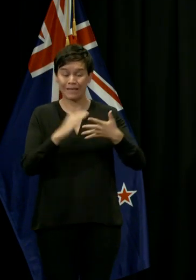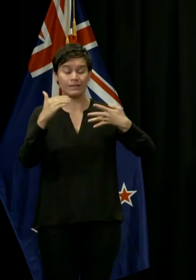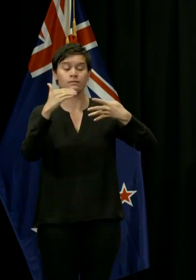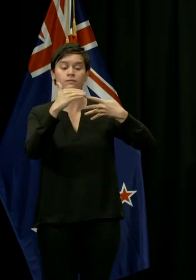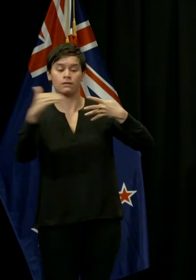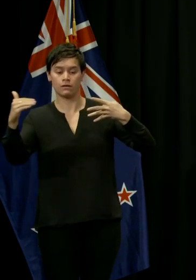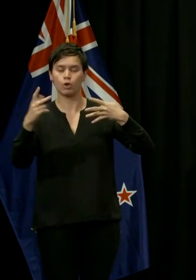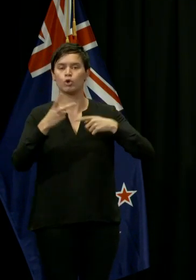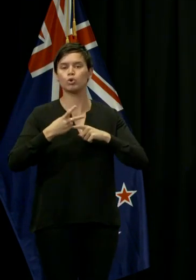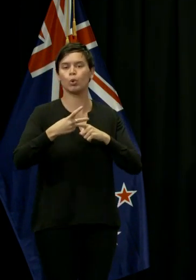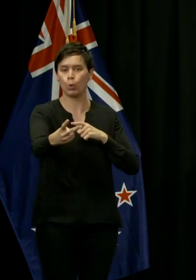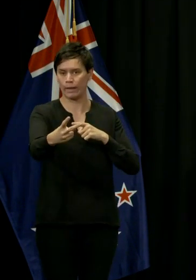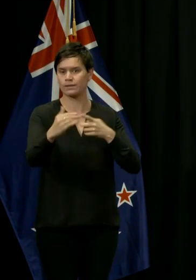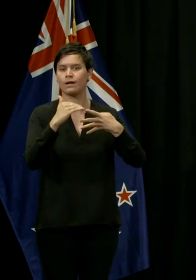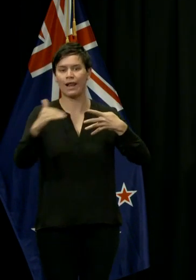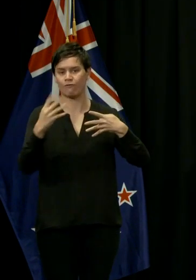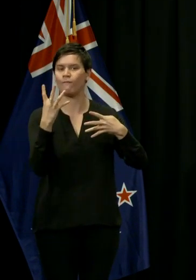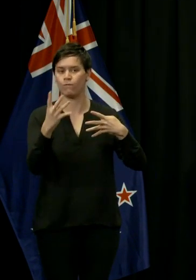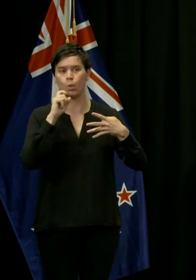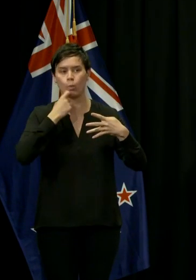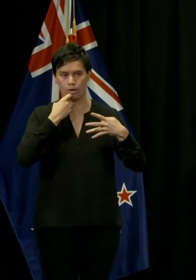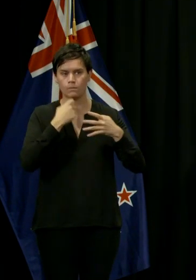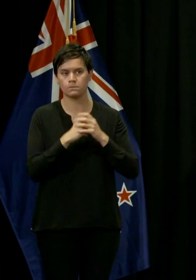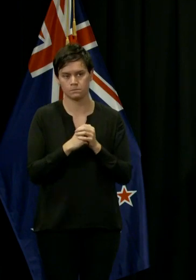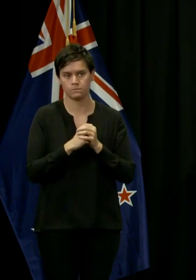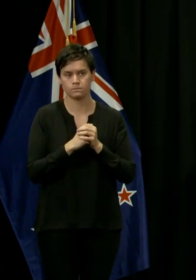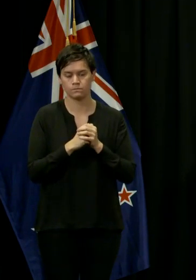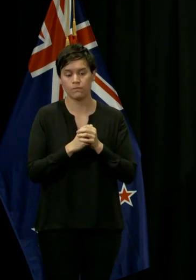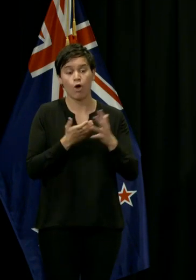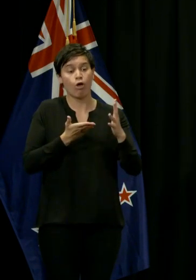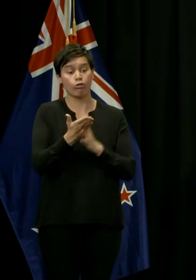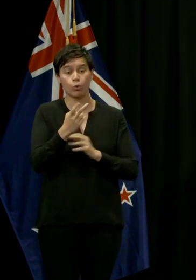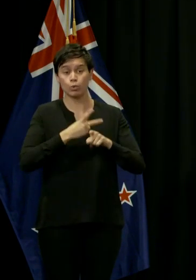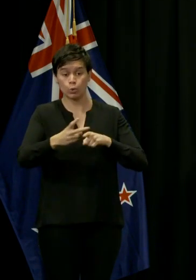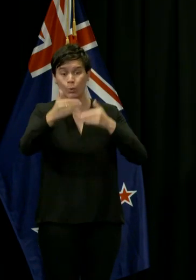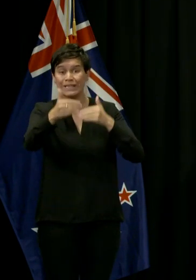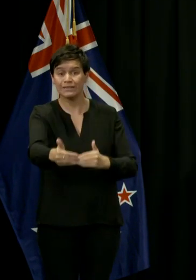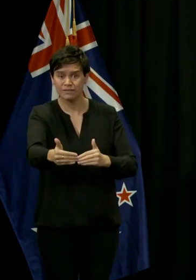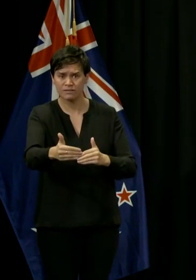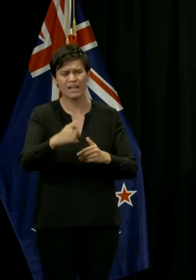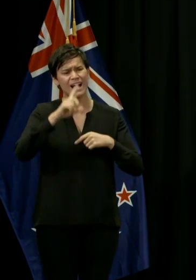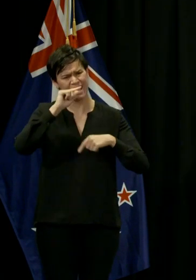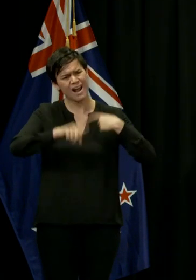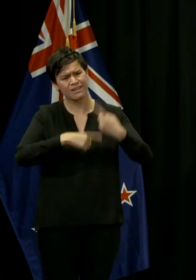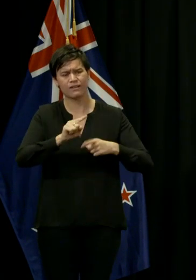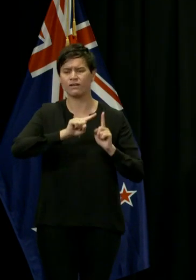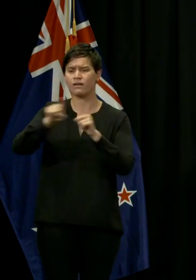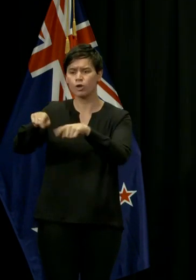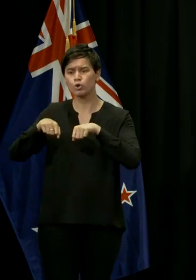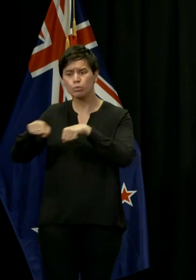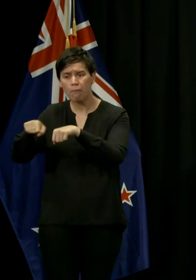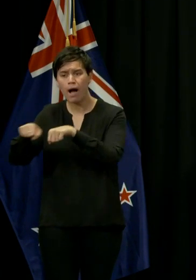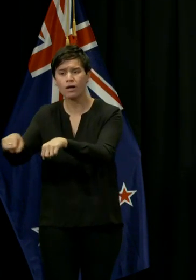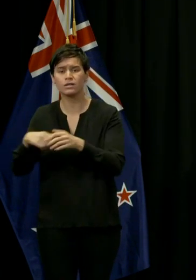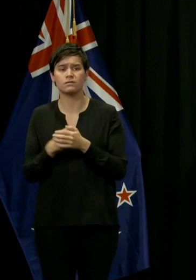to make regular visits to essential services in that time. Your supermarkets will not close. Your pharmacy and